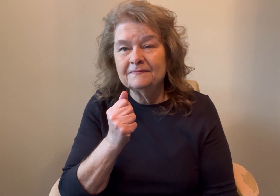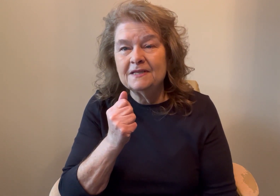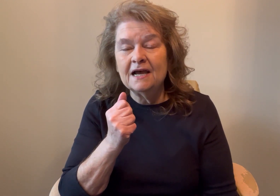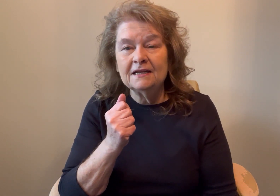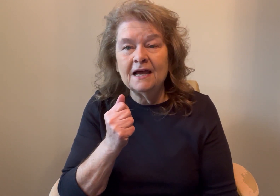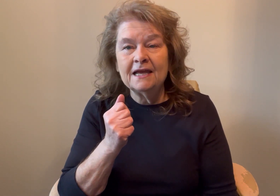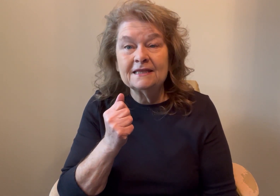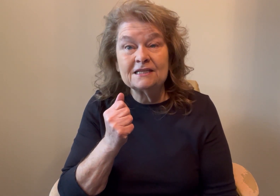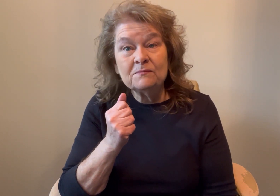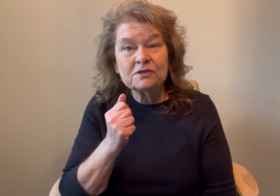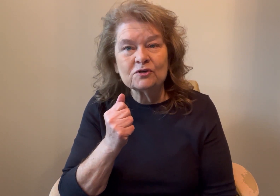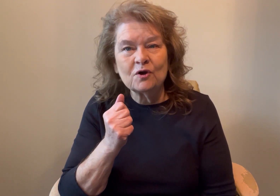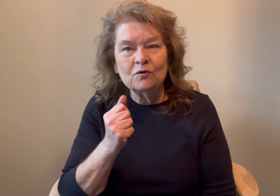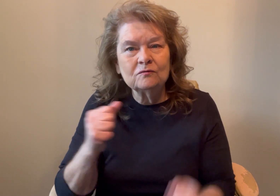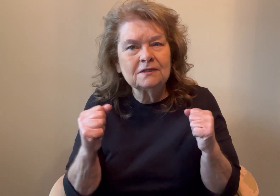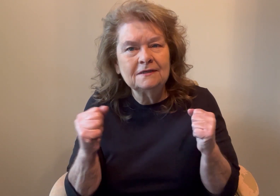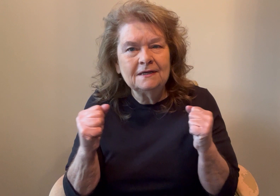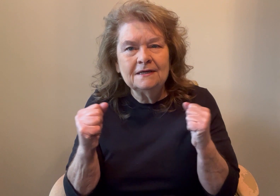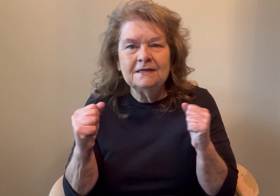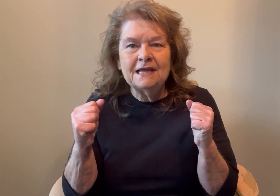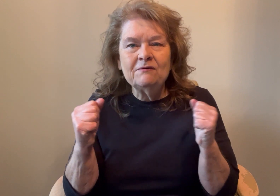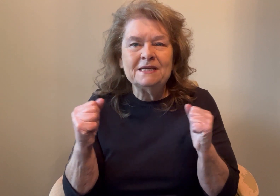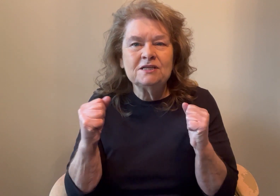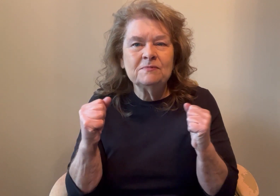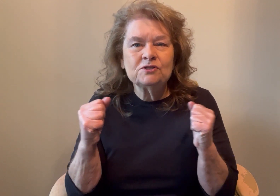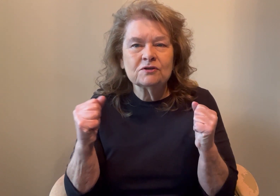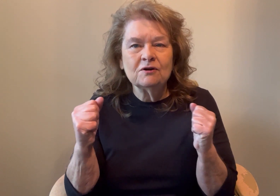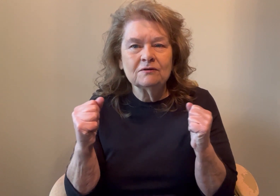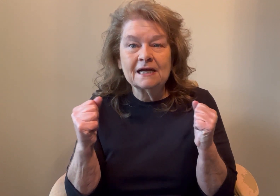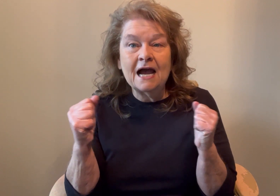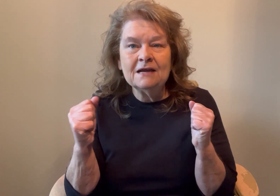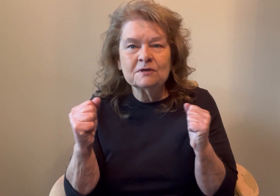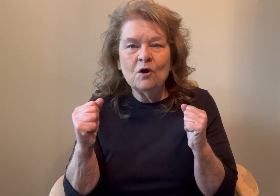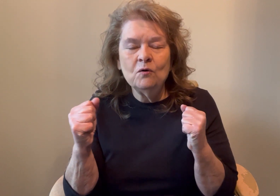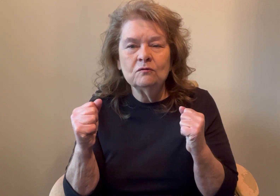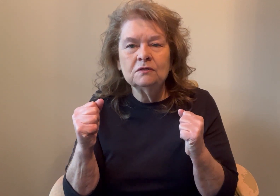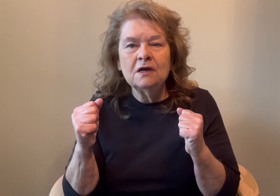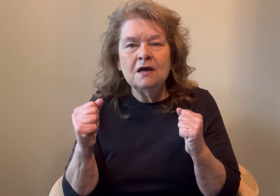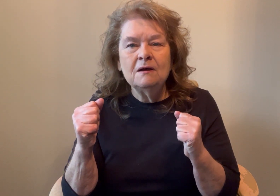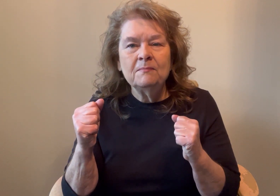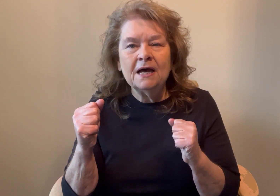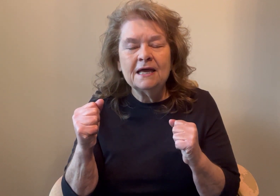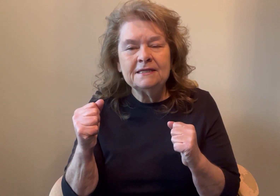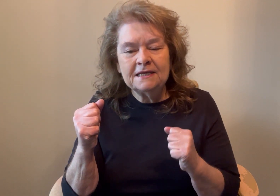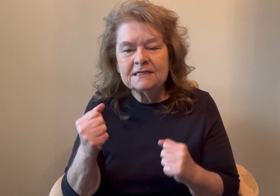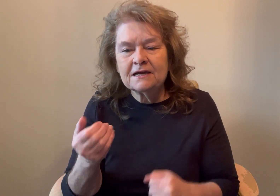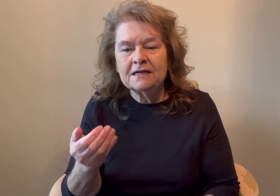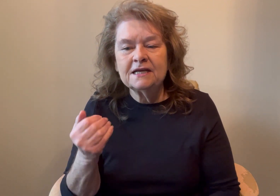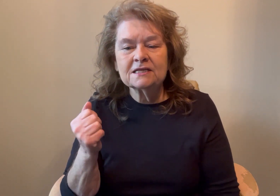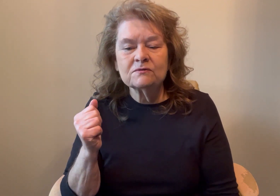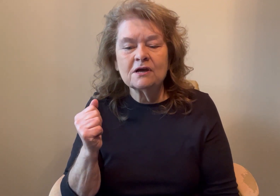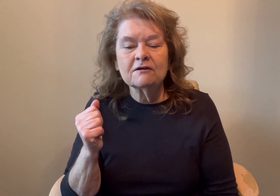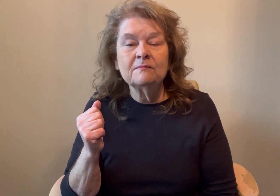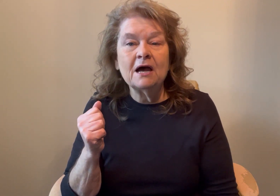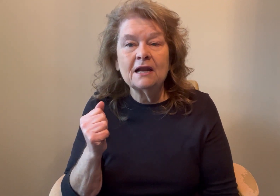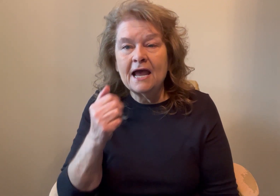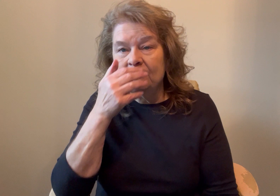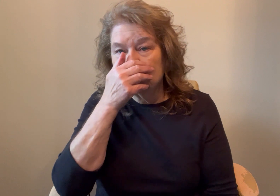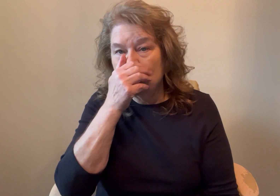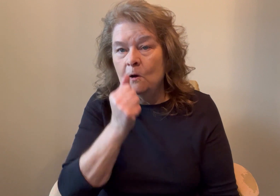not like the temperature cold. That would be temperature cold, like I am cold. But in this context, we're talking about I have a